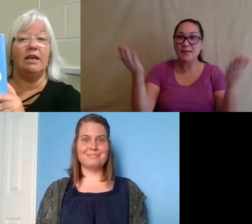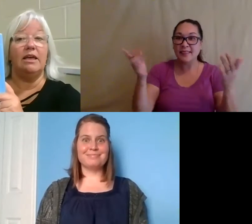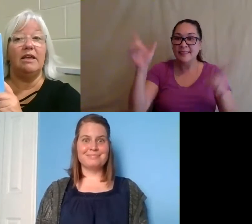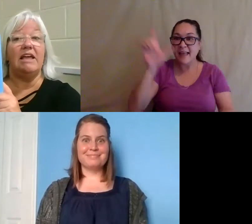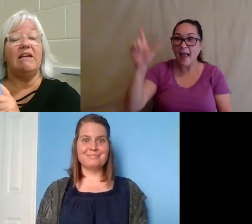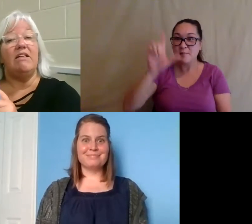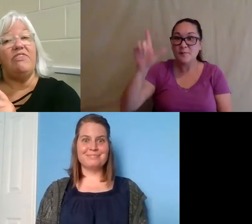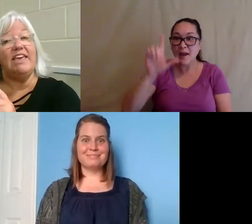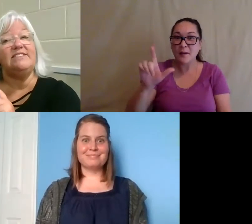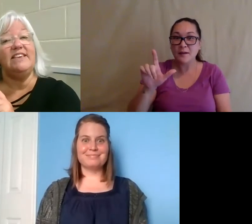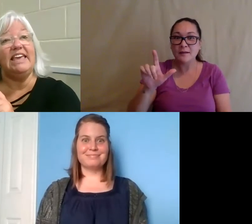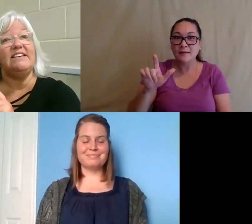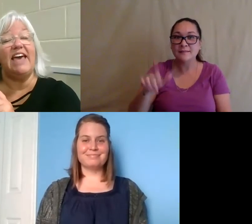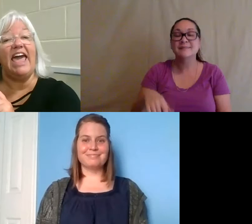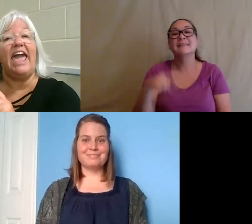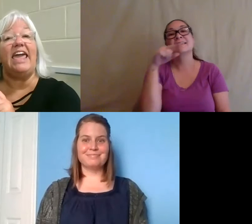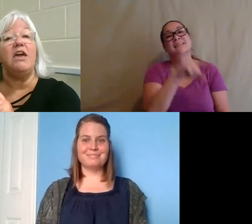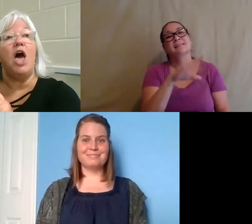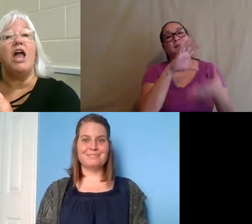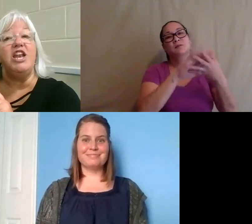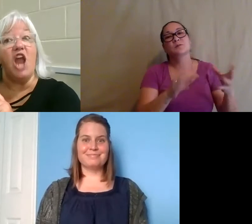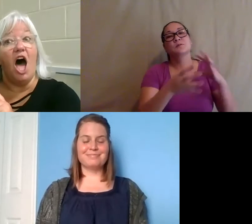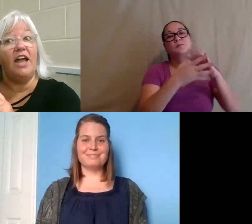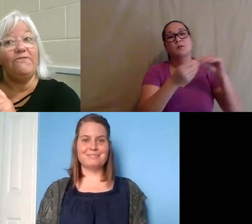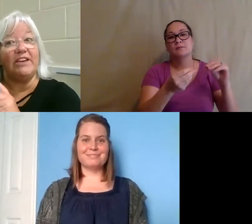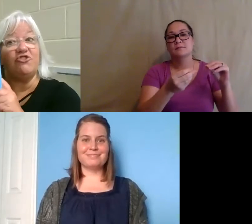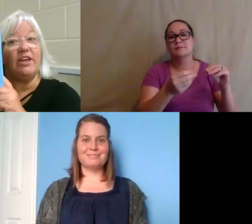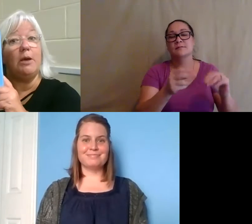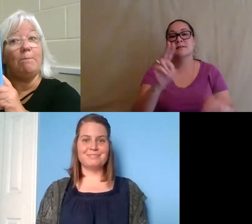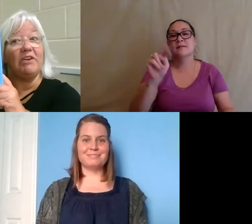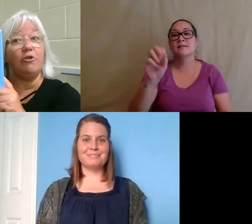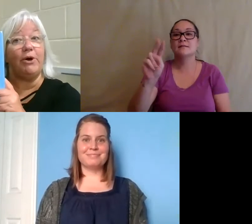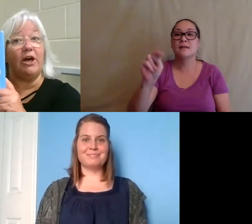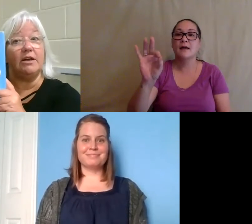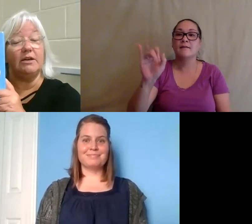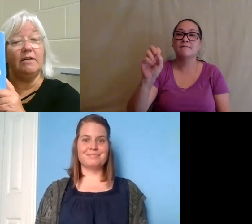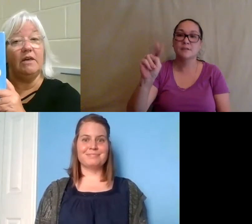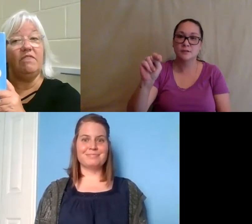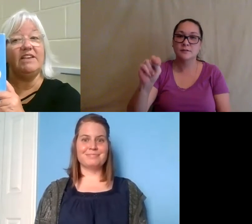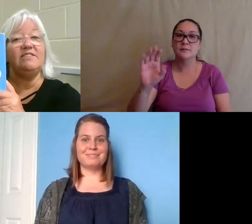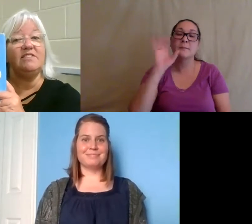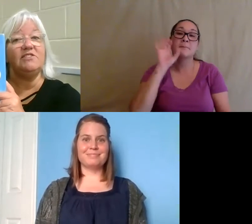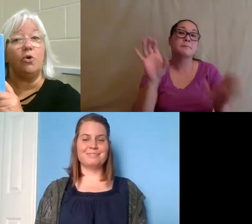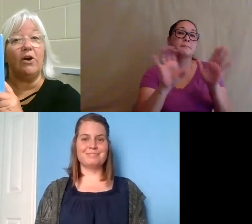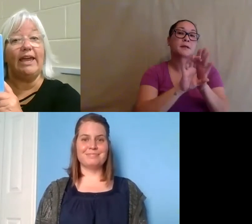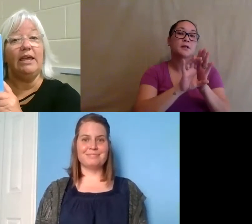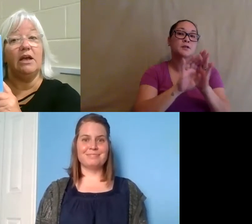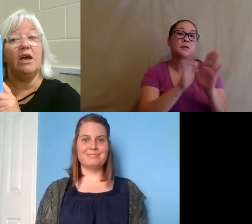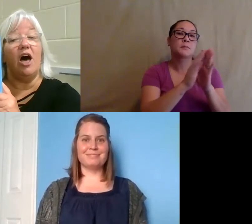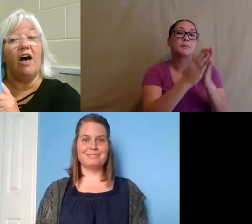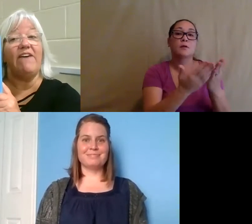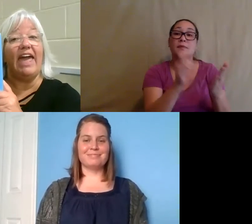Library. This is a nonfiction picture book. This is a